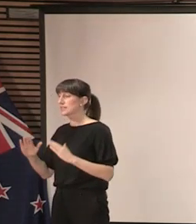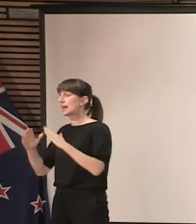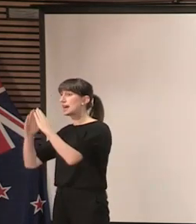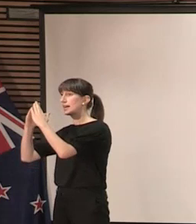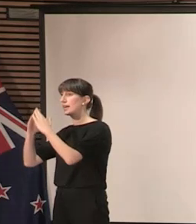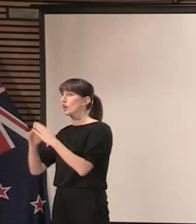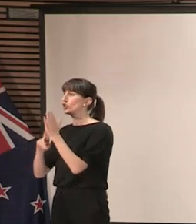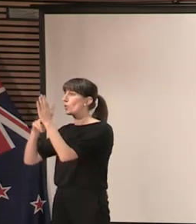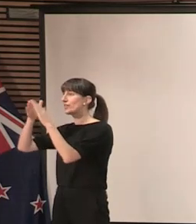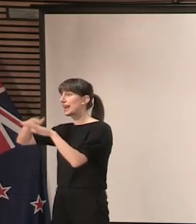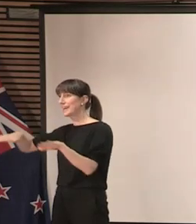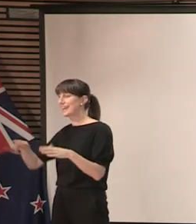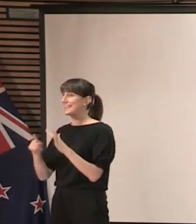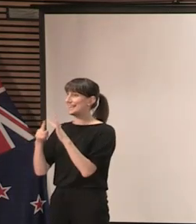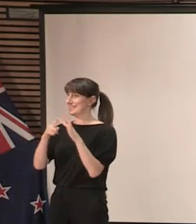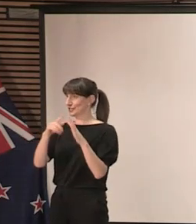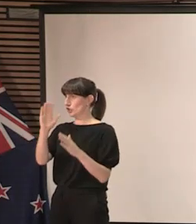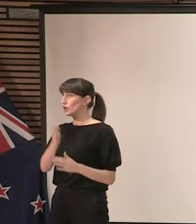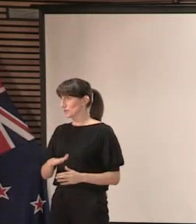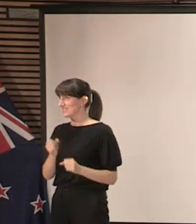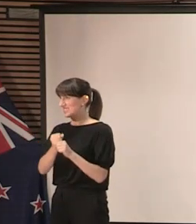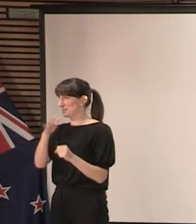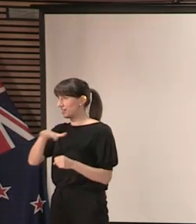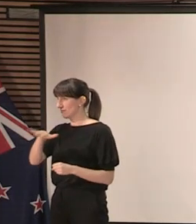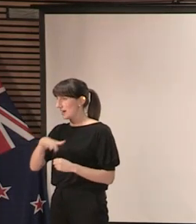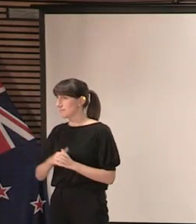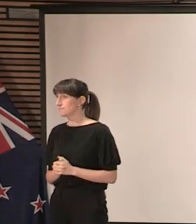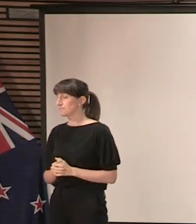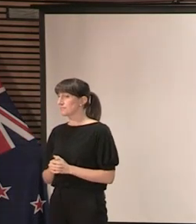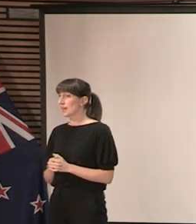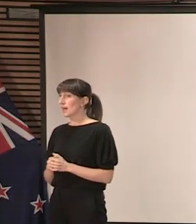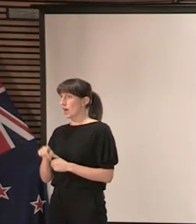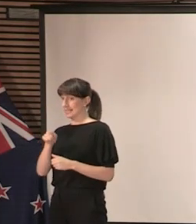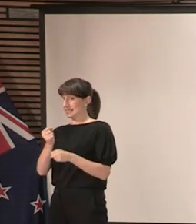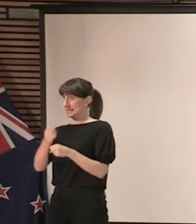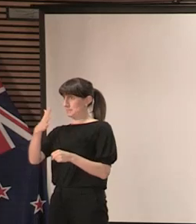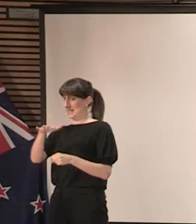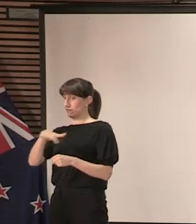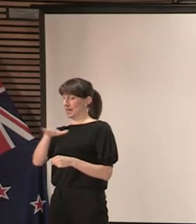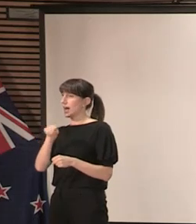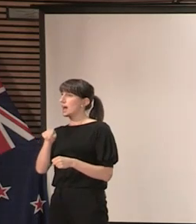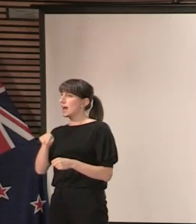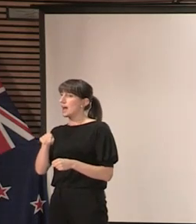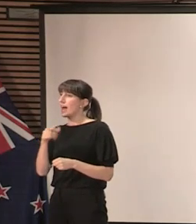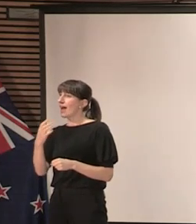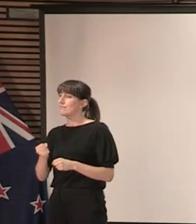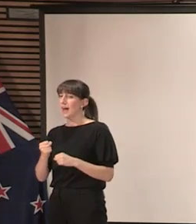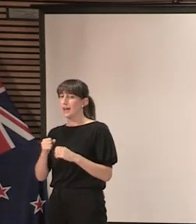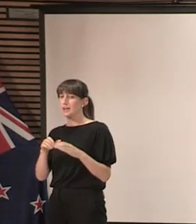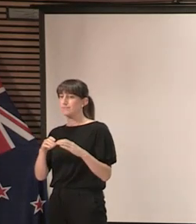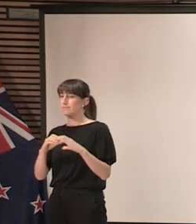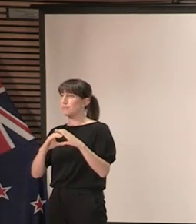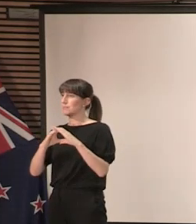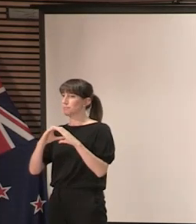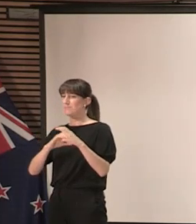And I know in Tairawhiti, and you can see this on their website, during this week there are mobile clinics around Gisborne from Monday to Friday, and